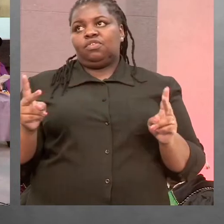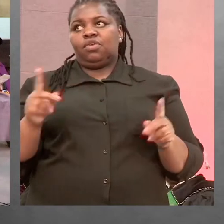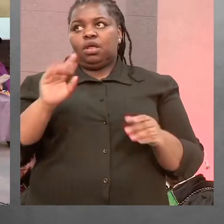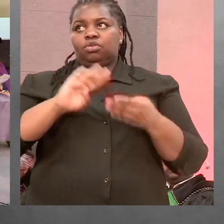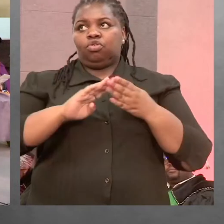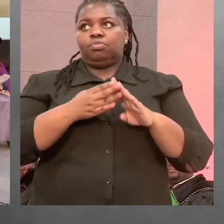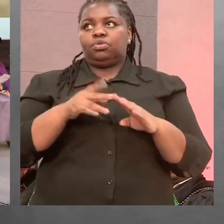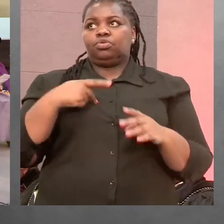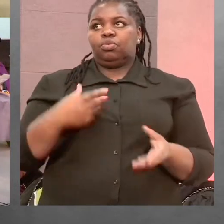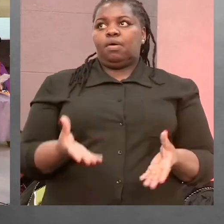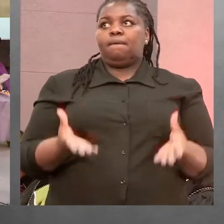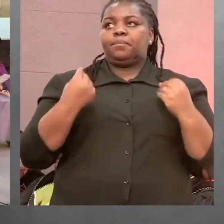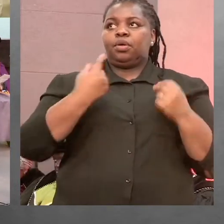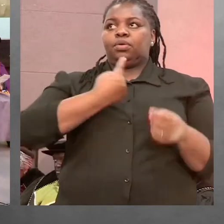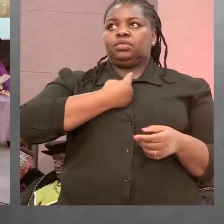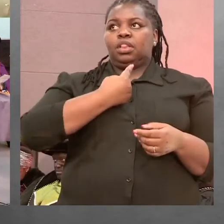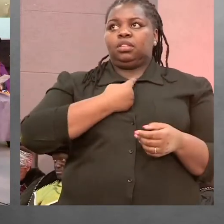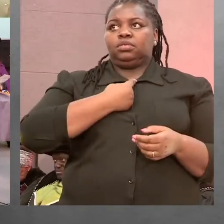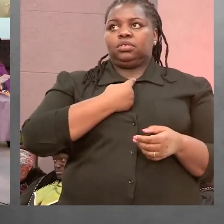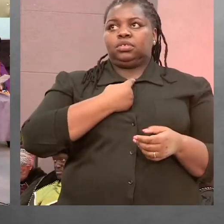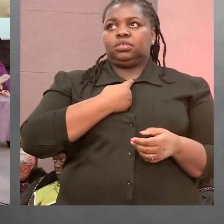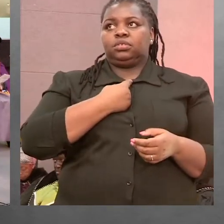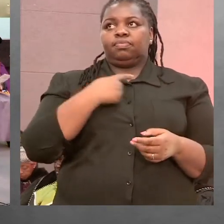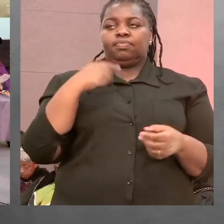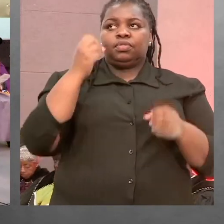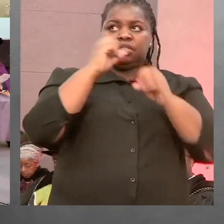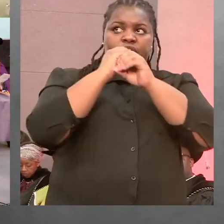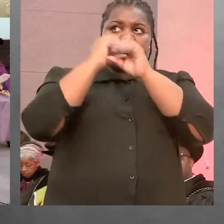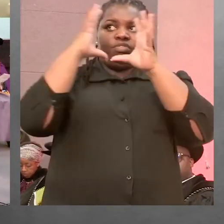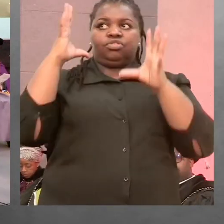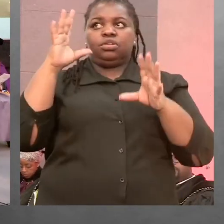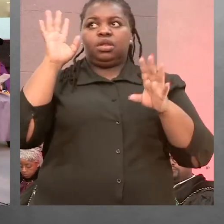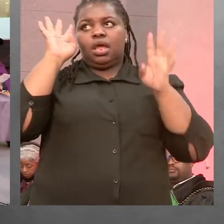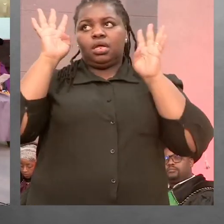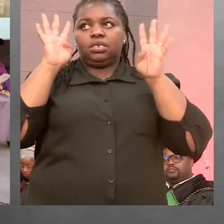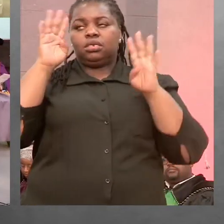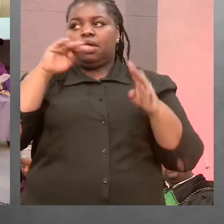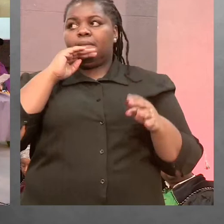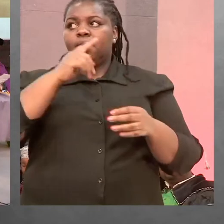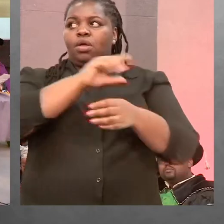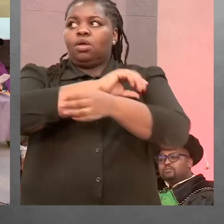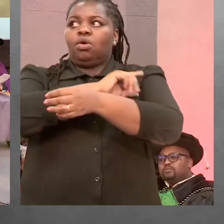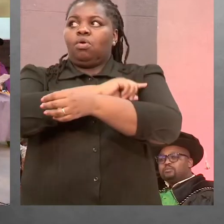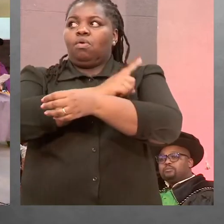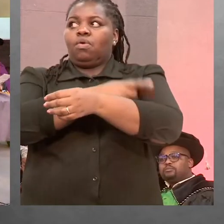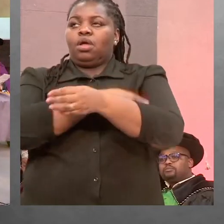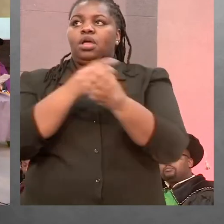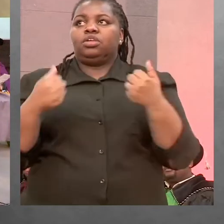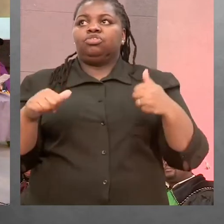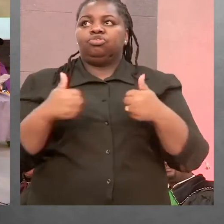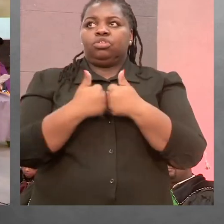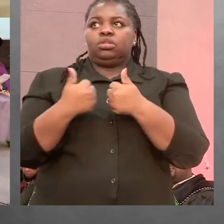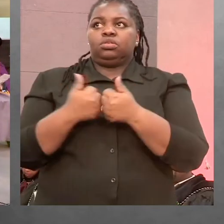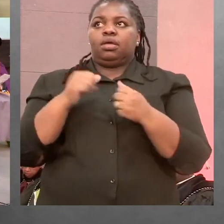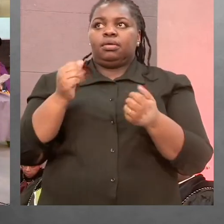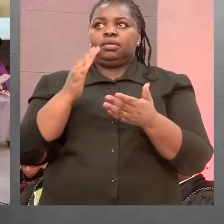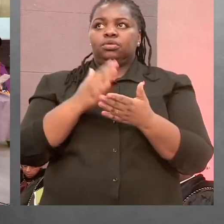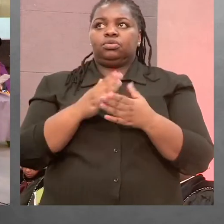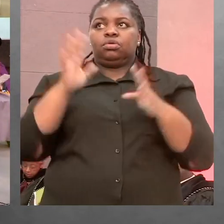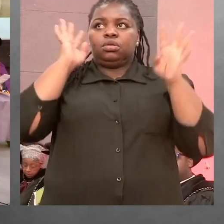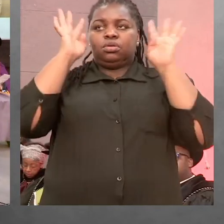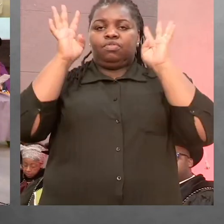we find ourselves in. Your visionary ideas will empower us to overcome challenges, embrace